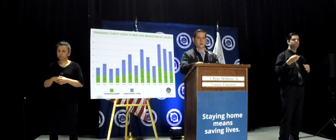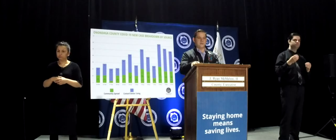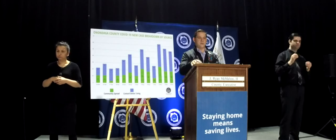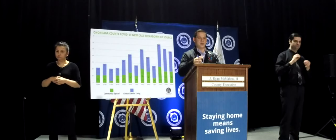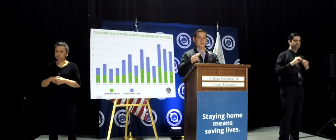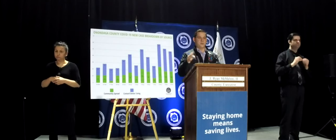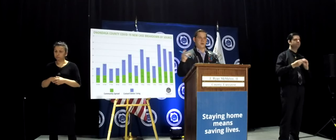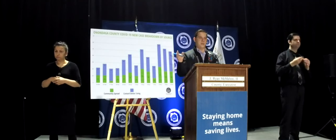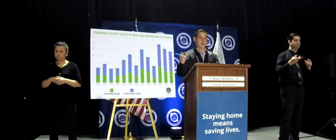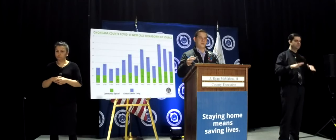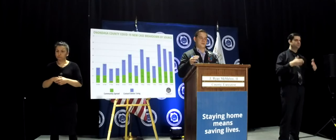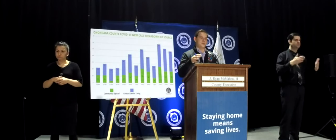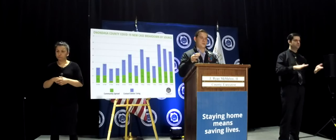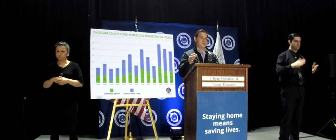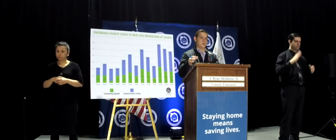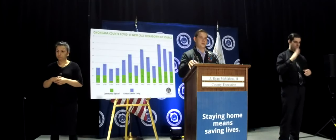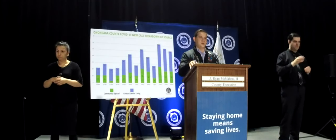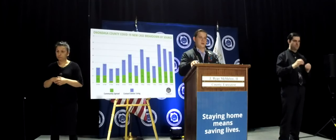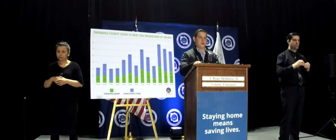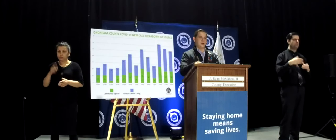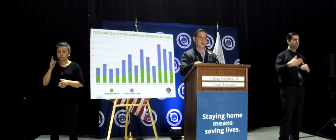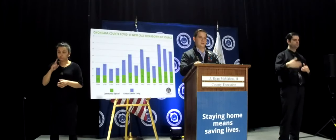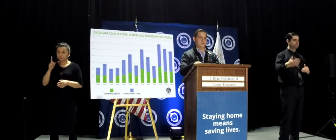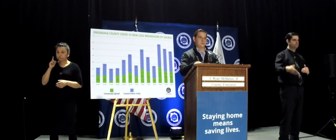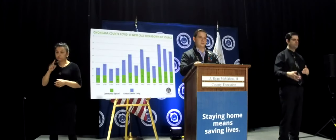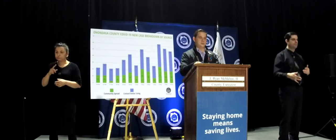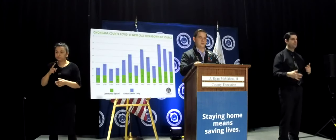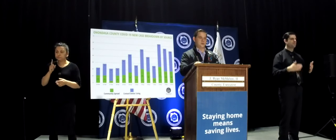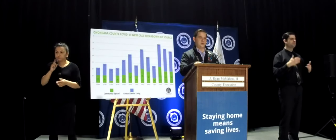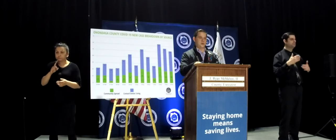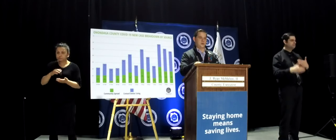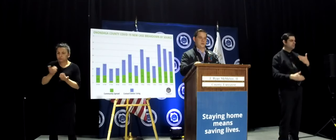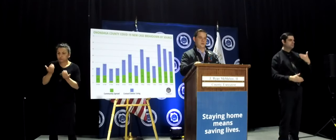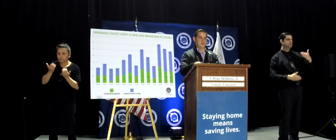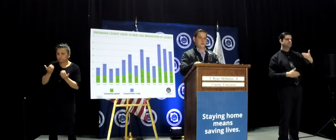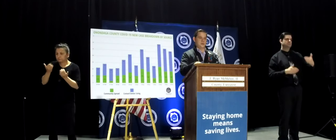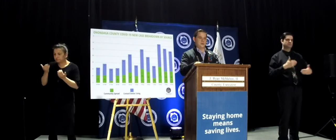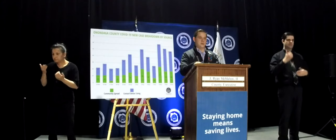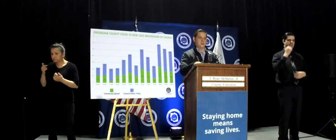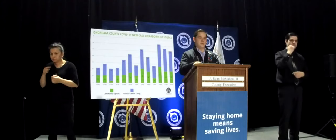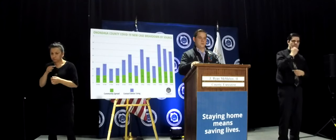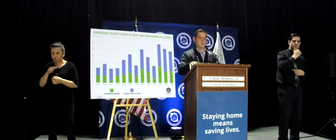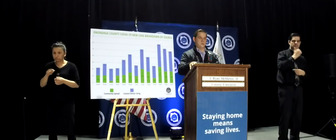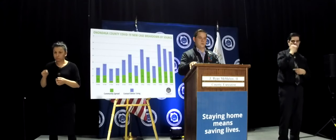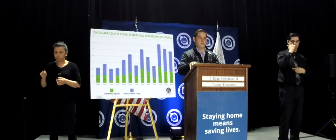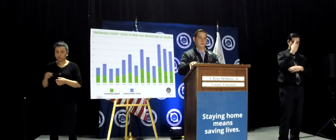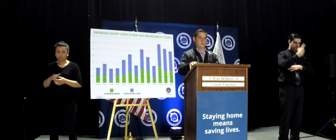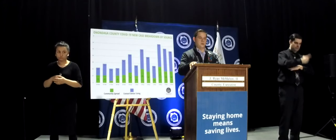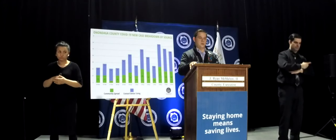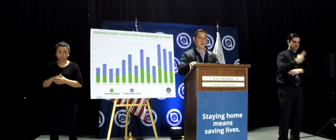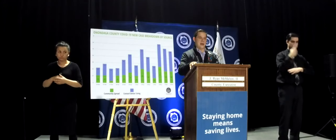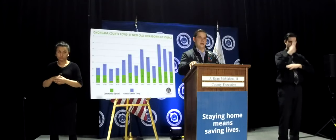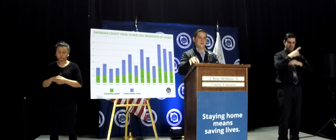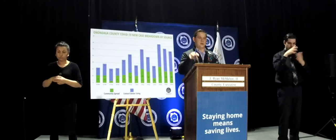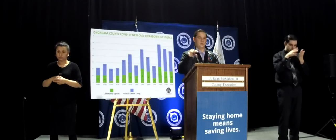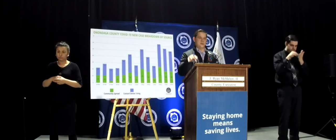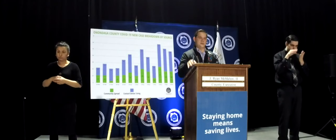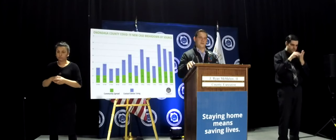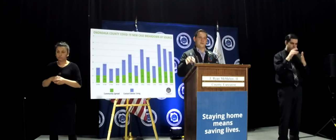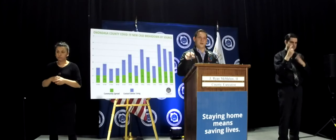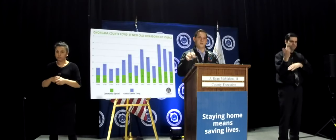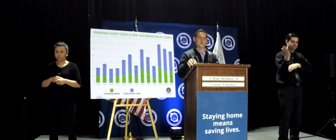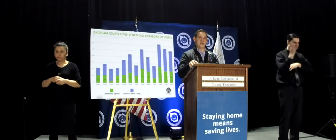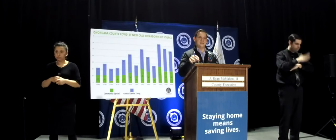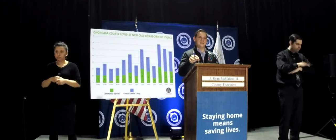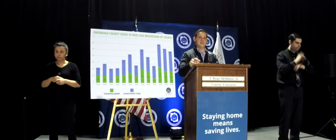You learn every step of the way about this. It used to be you get really high and low based